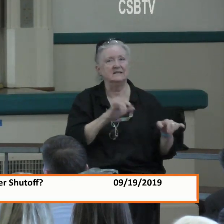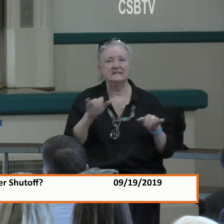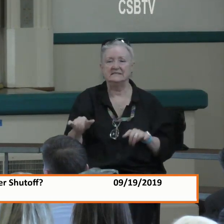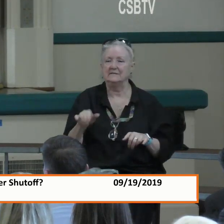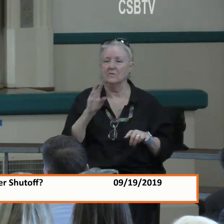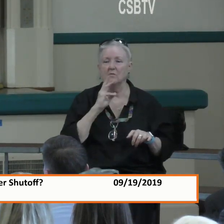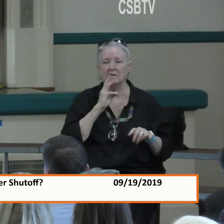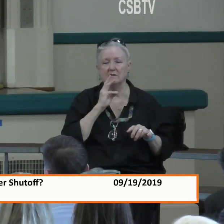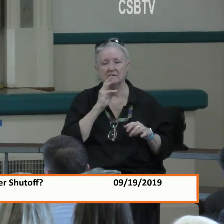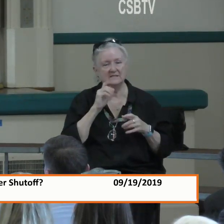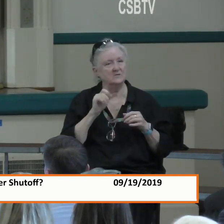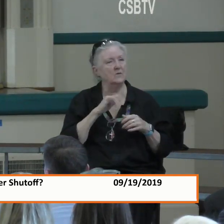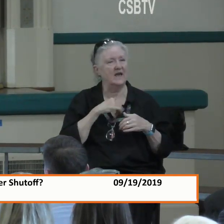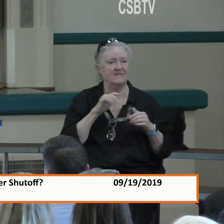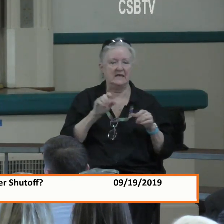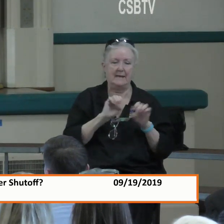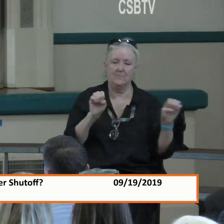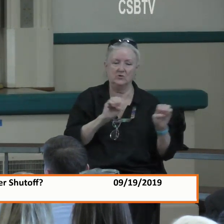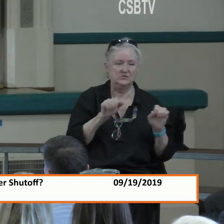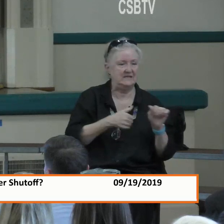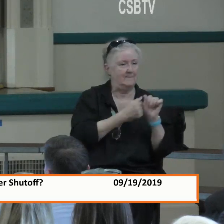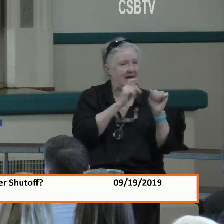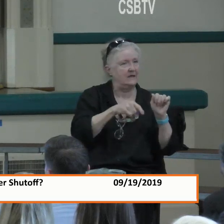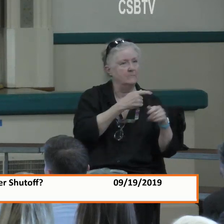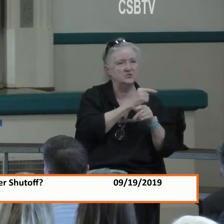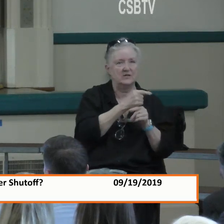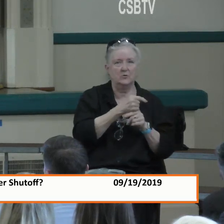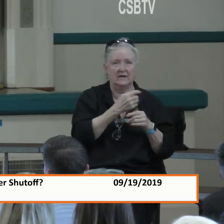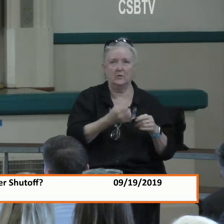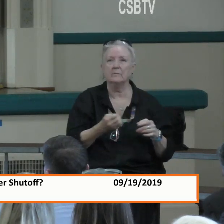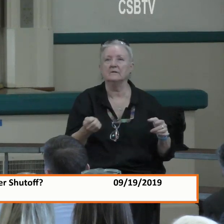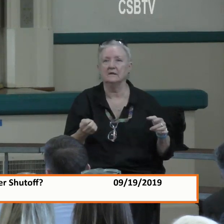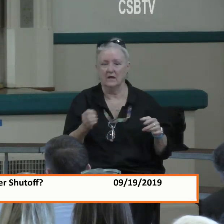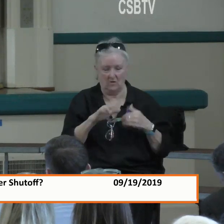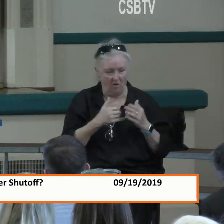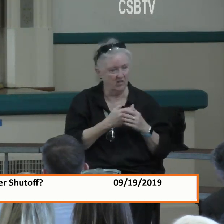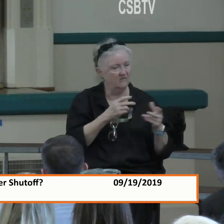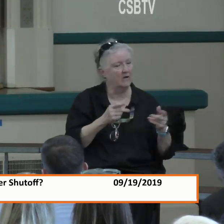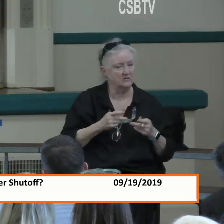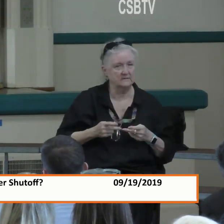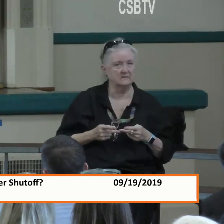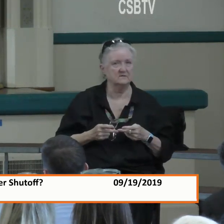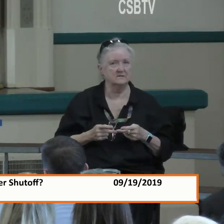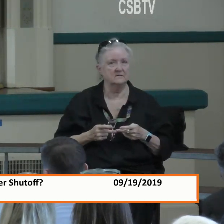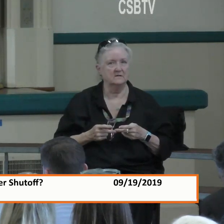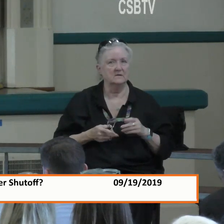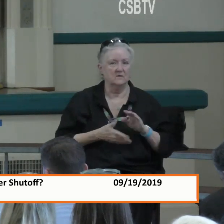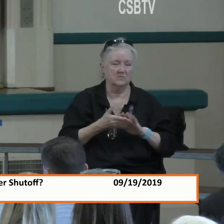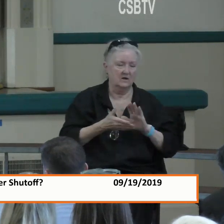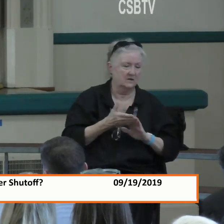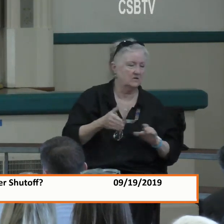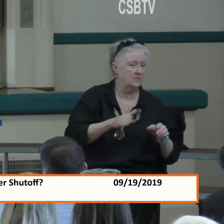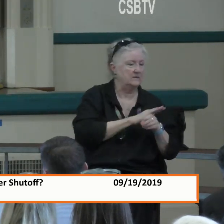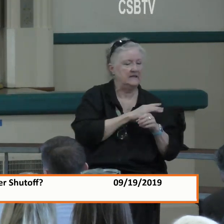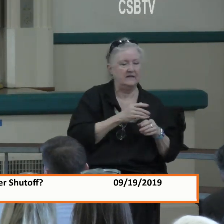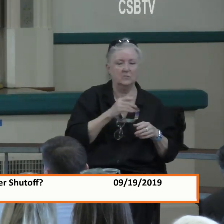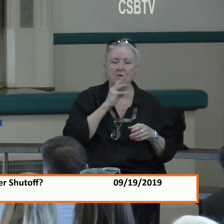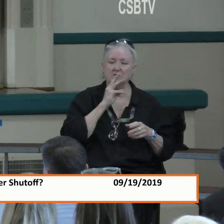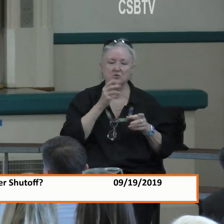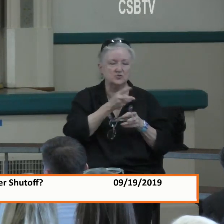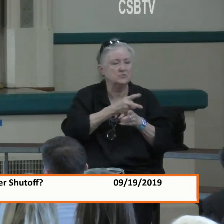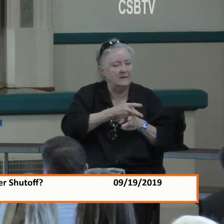Water District, we have emergency backup generators at all of our facilities. Runs the complete treatment plant, all of